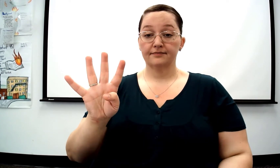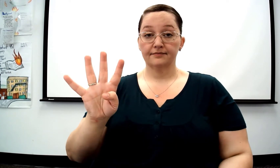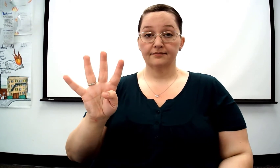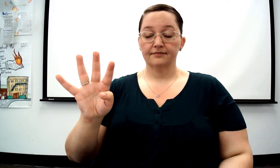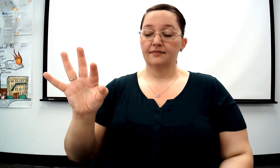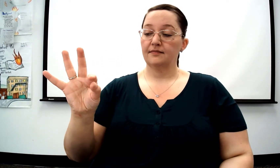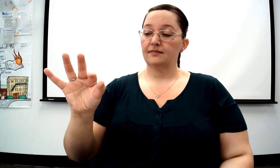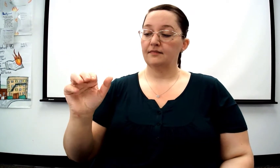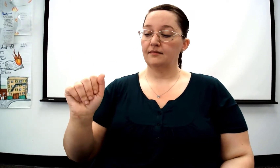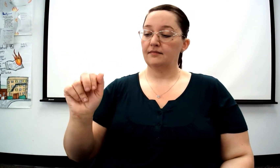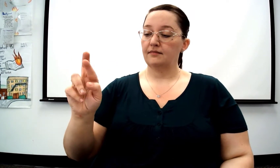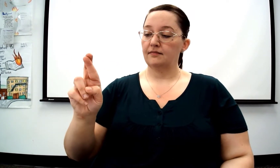Number 4,